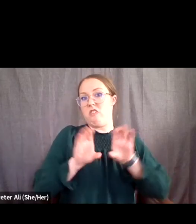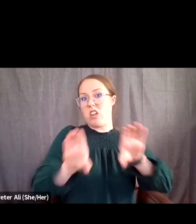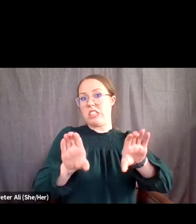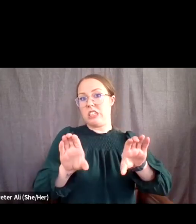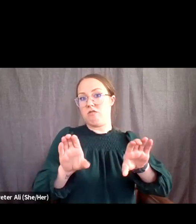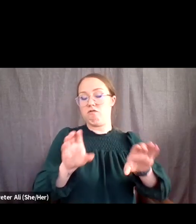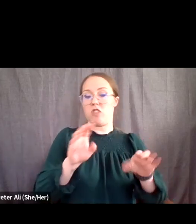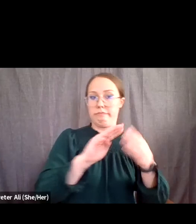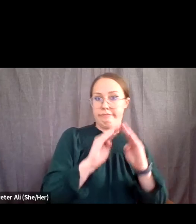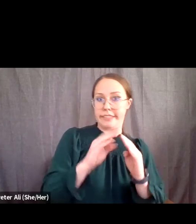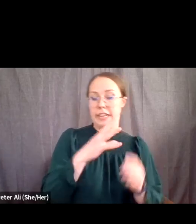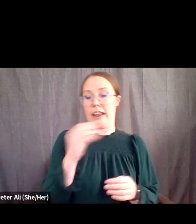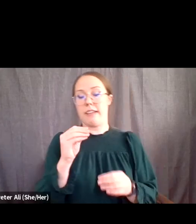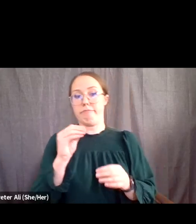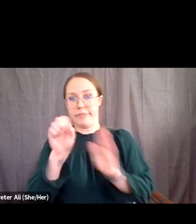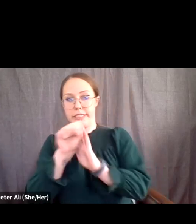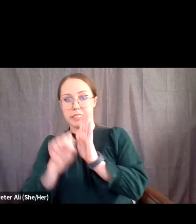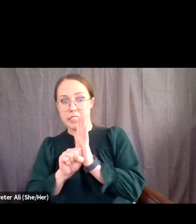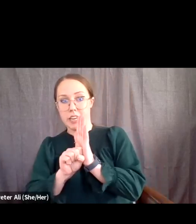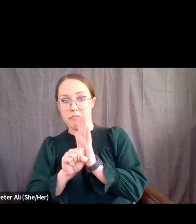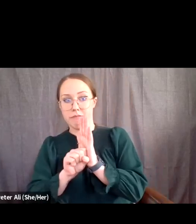state. For Bed-Stuy, it was